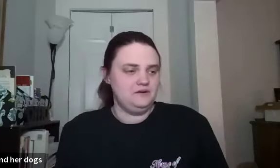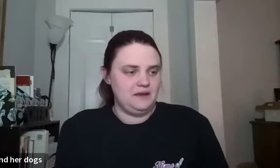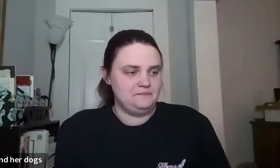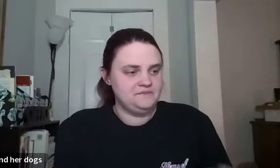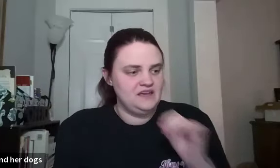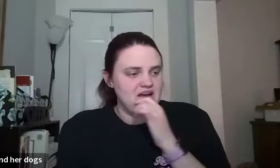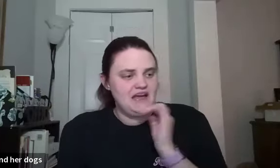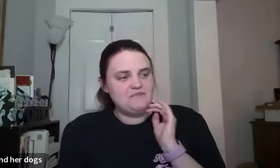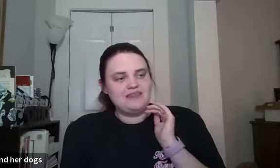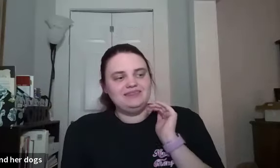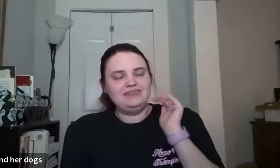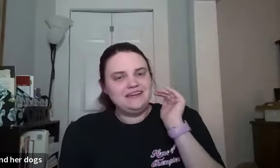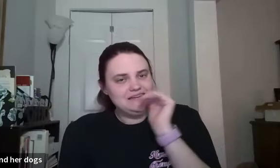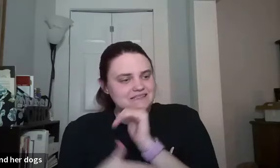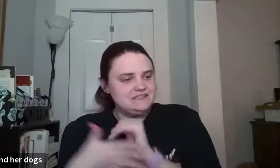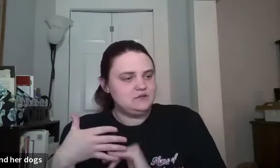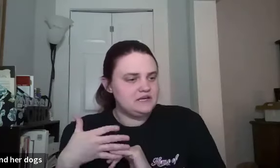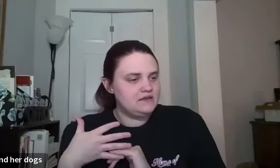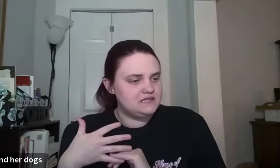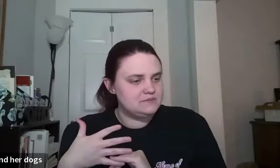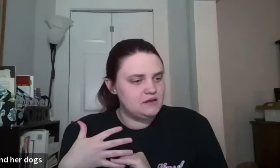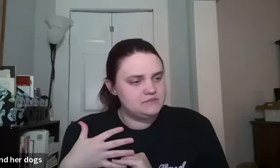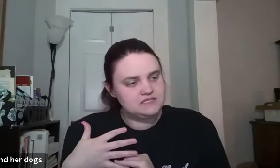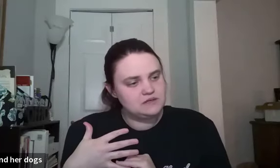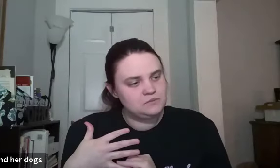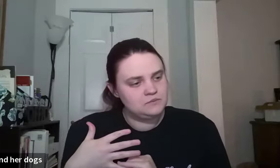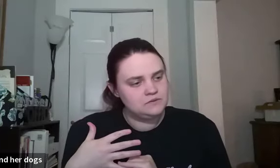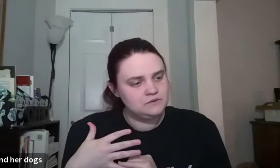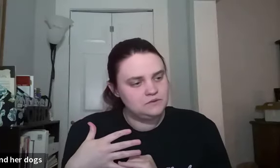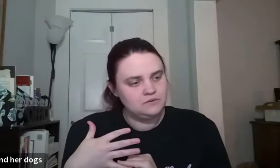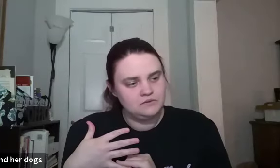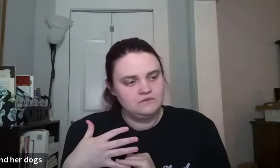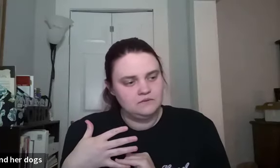Okay. I have my last little bit. I think it's about, let me see,